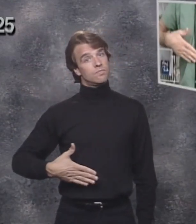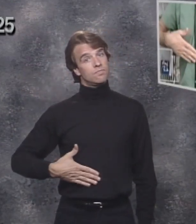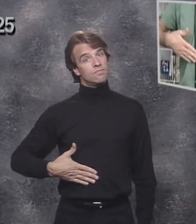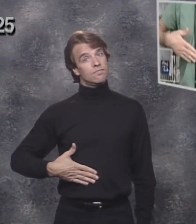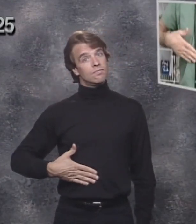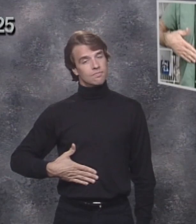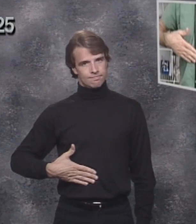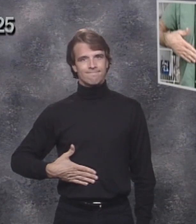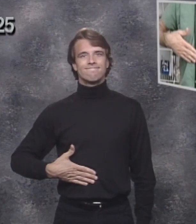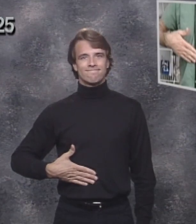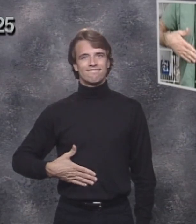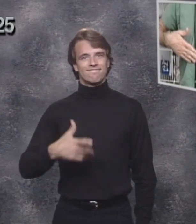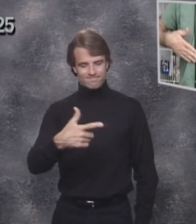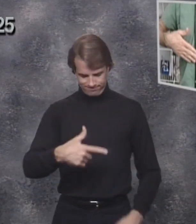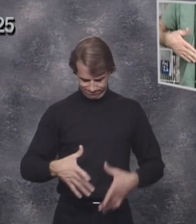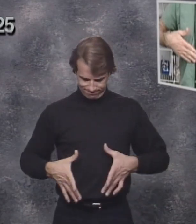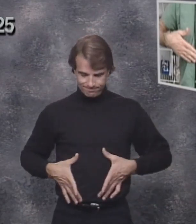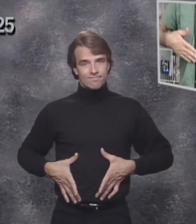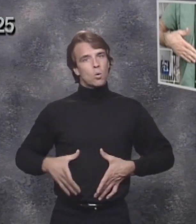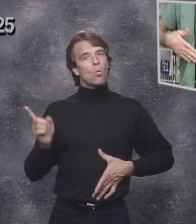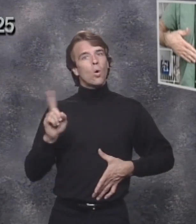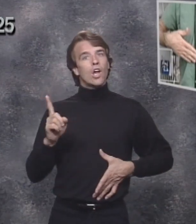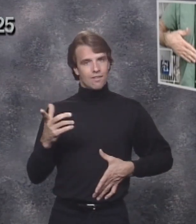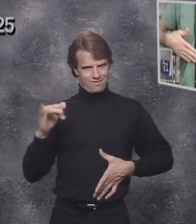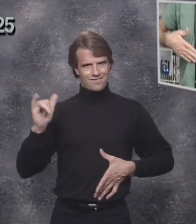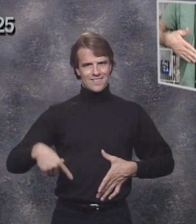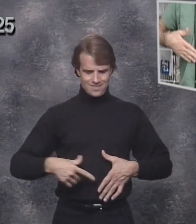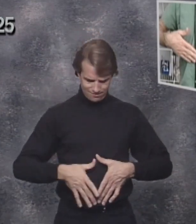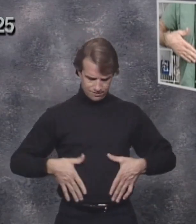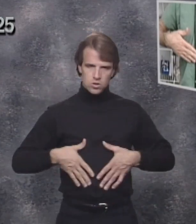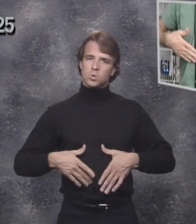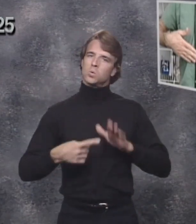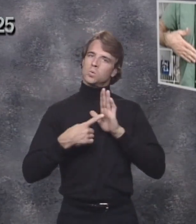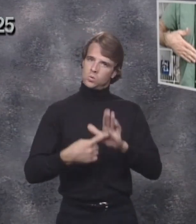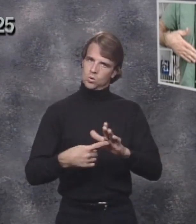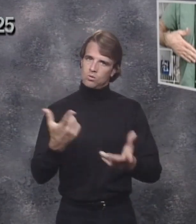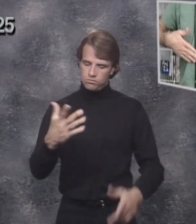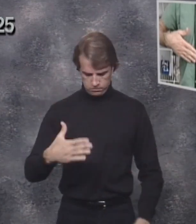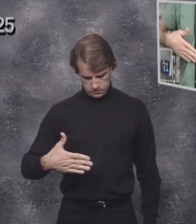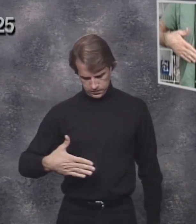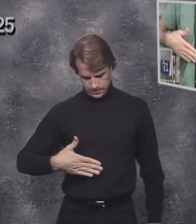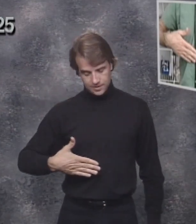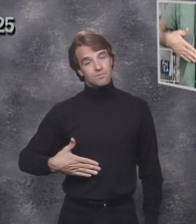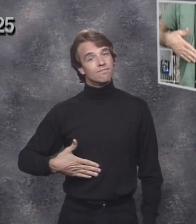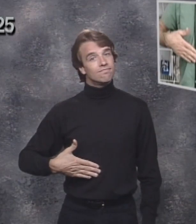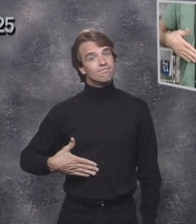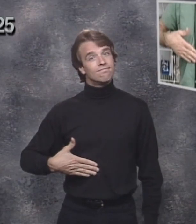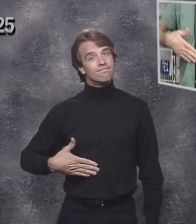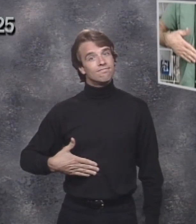Stomach. This sign shows where the stomach is. Location, stomach.